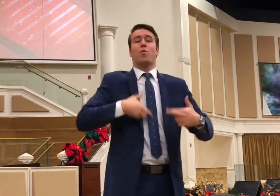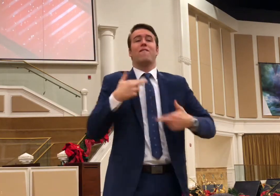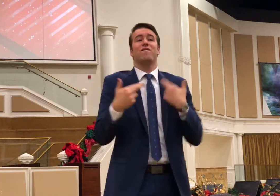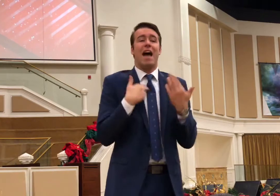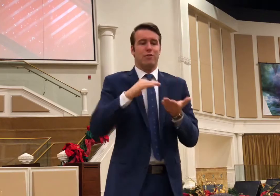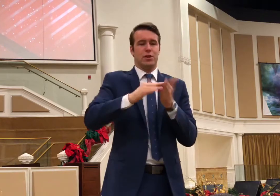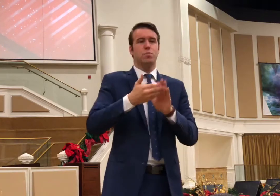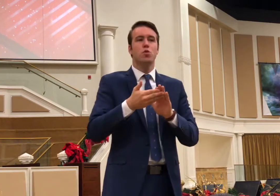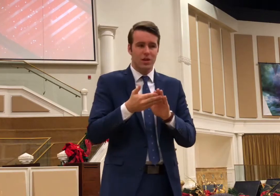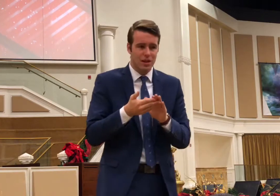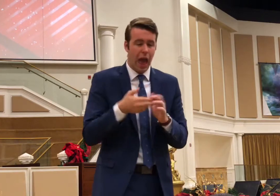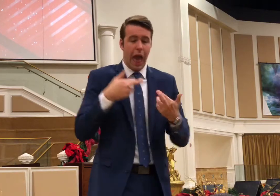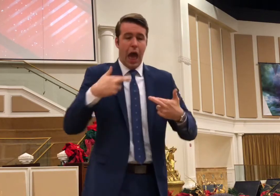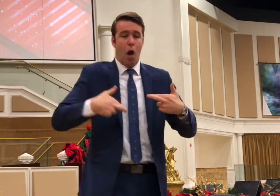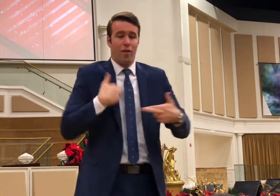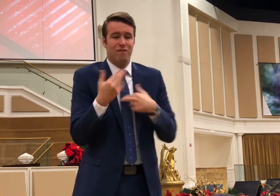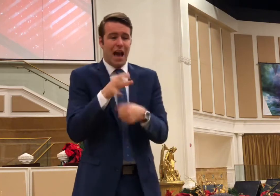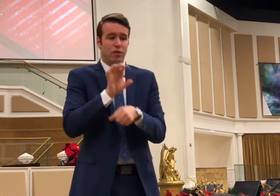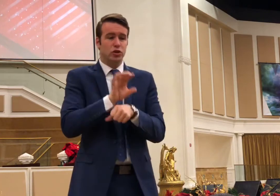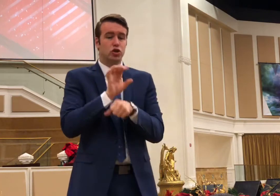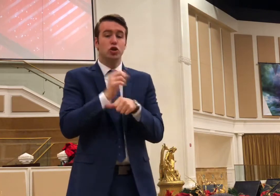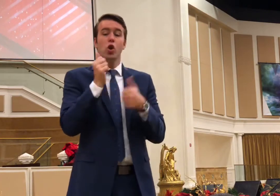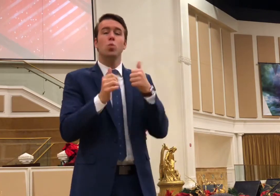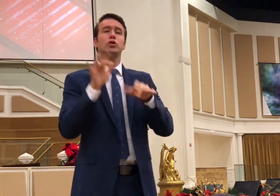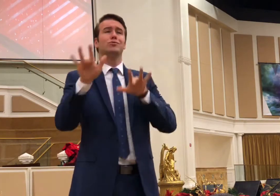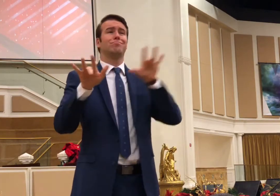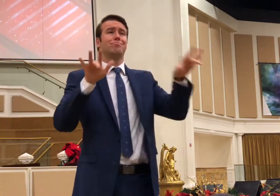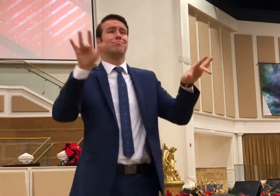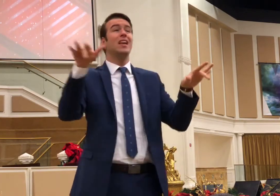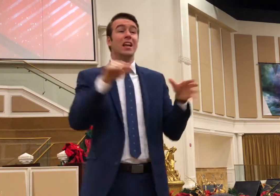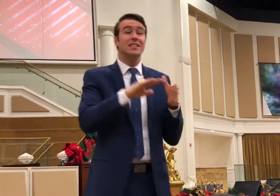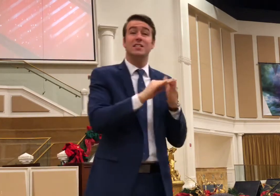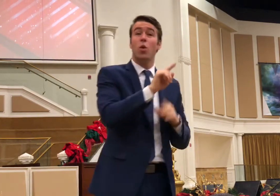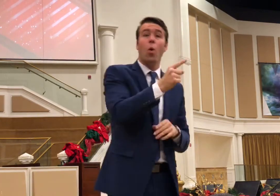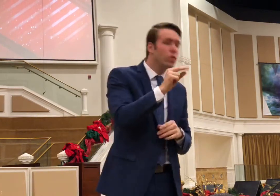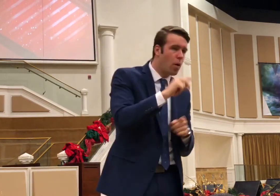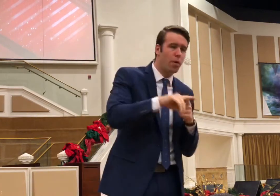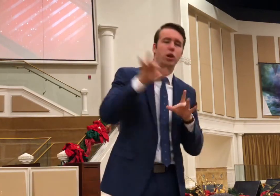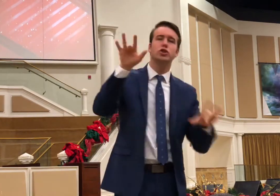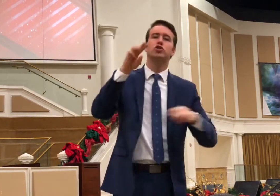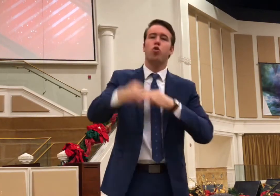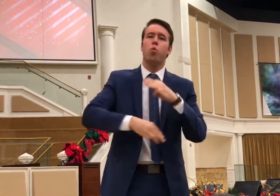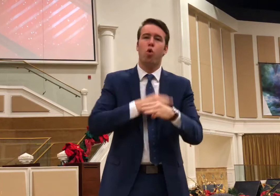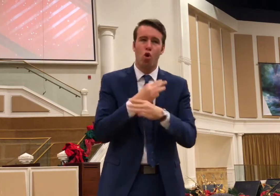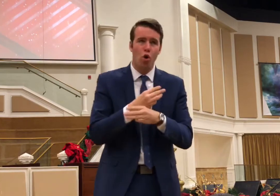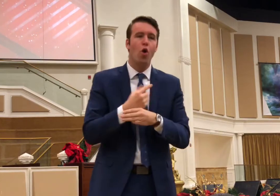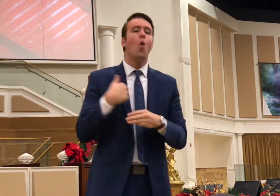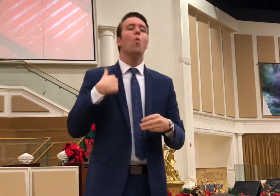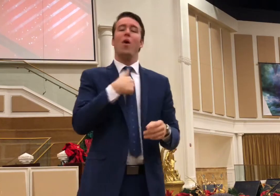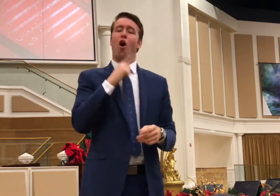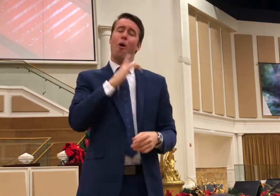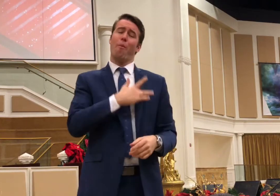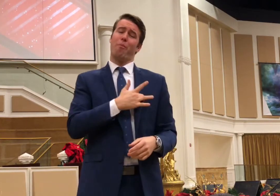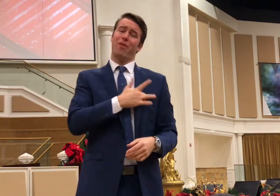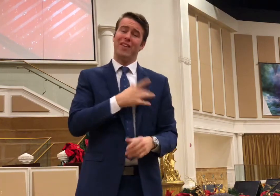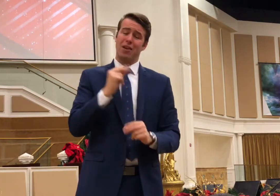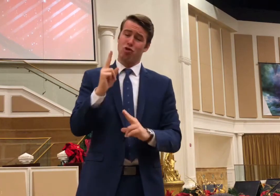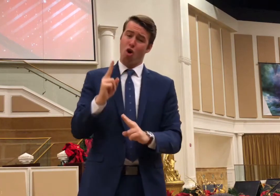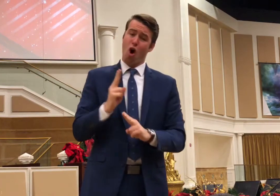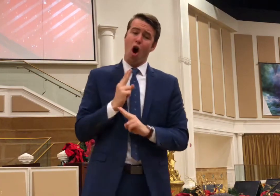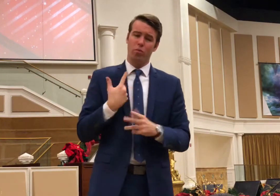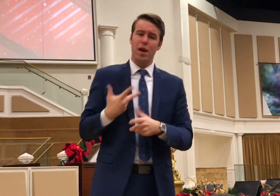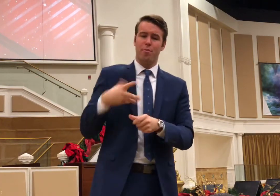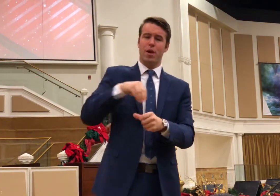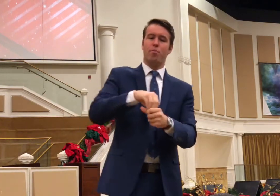revival community, a revival church that is touching not only our city, but touching the world. We count it a privilege and an honor to be